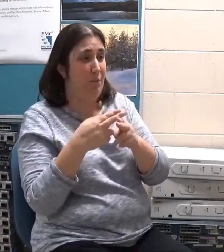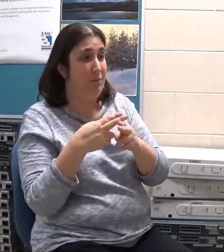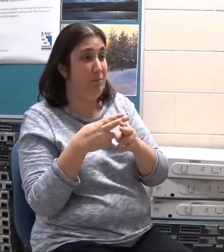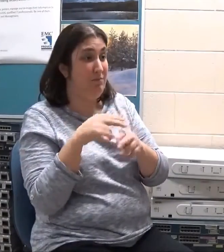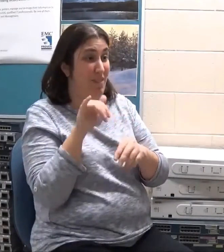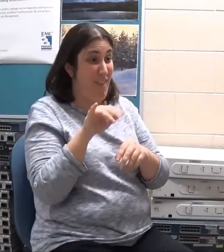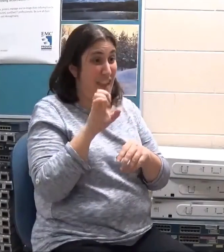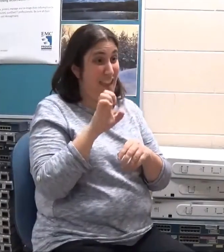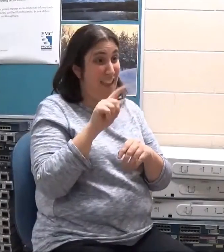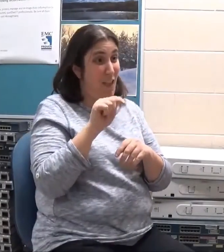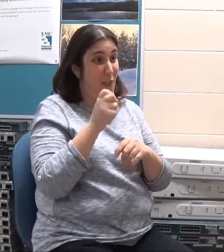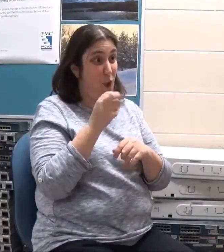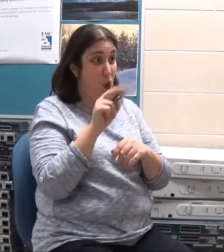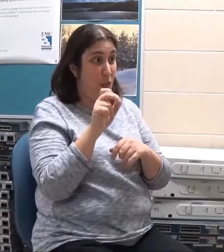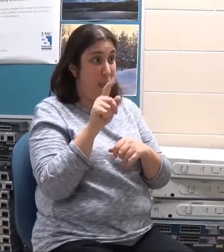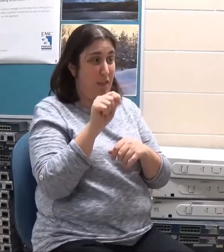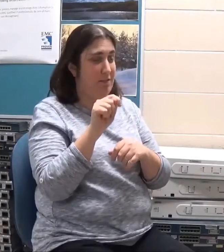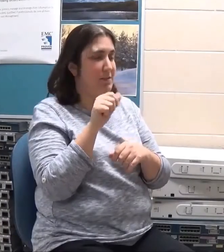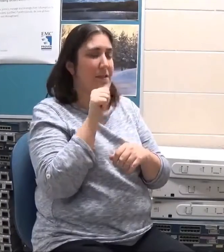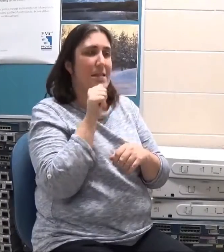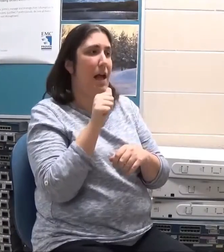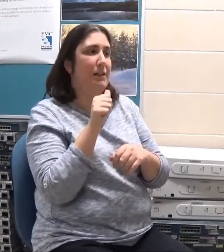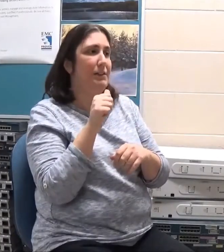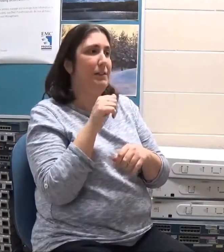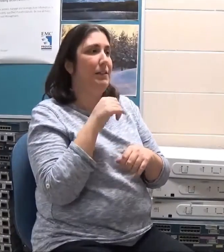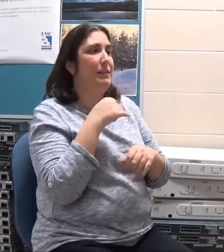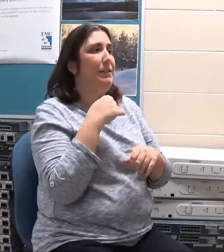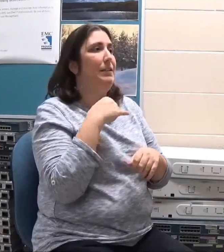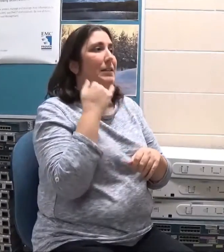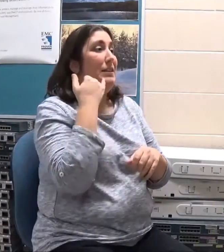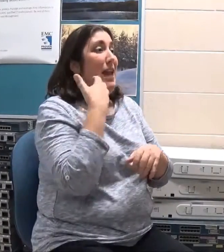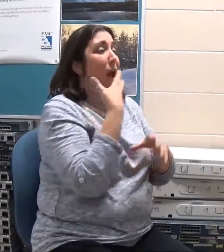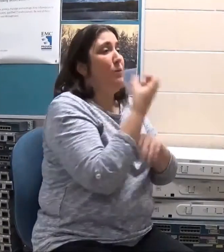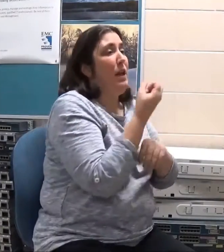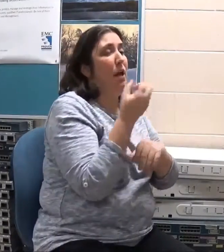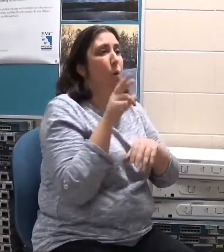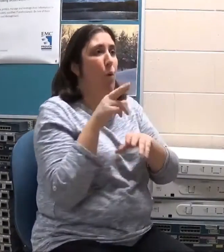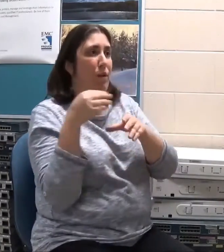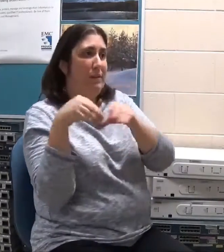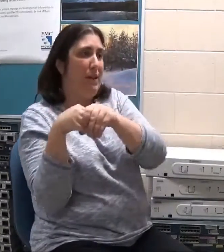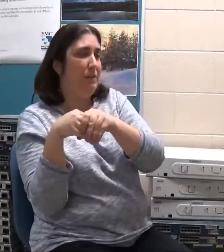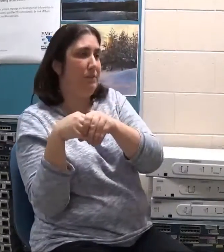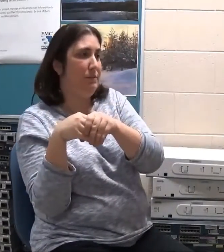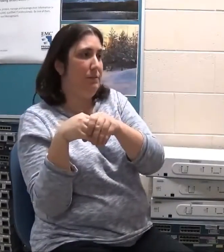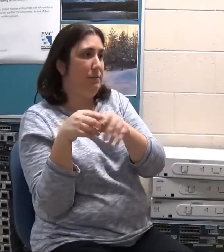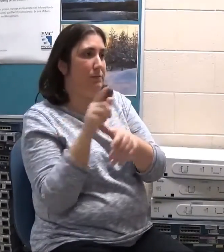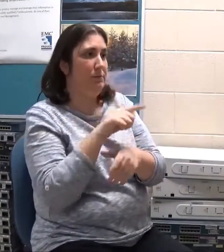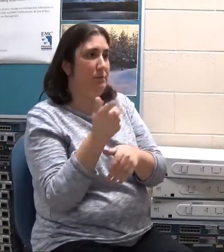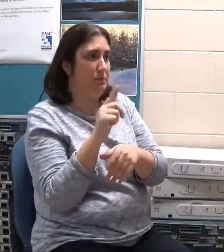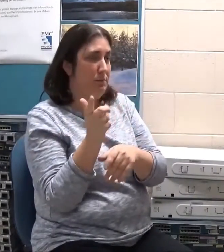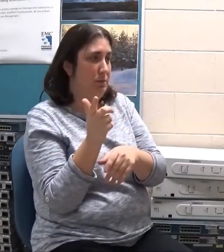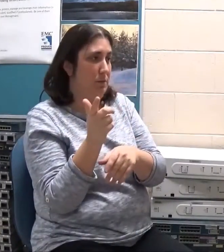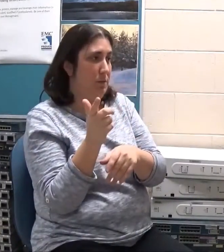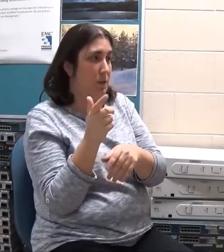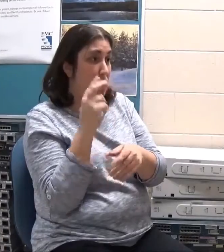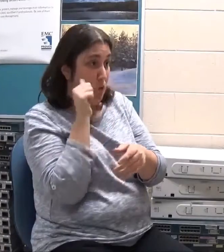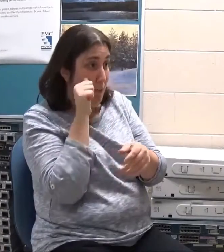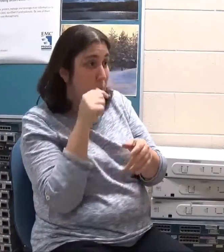It's either outside or inside. Remember, from now on, we'll refer to the interfaces as either inside or outside.